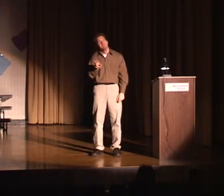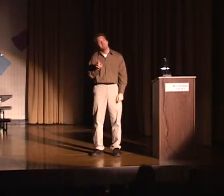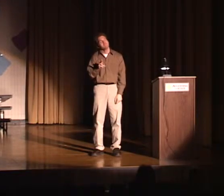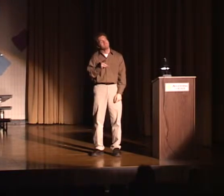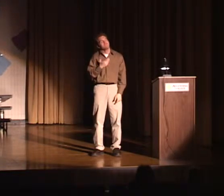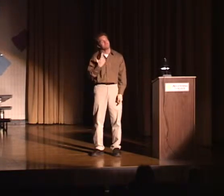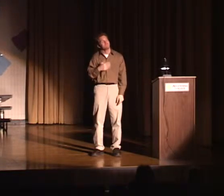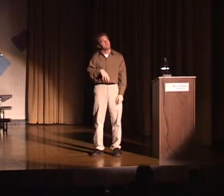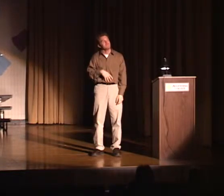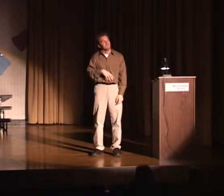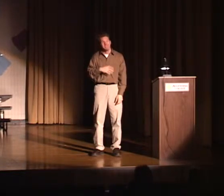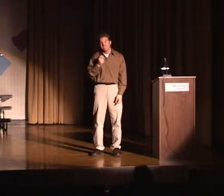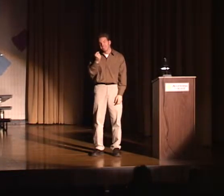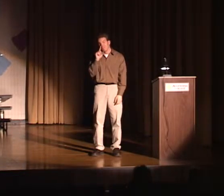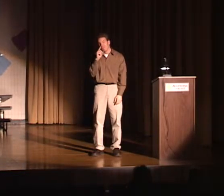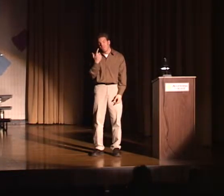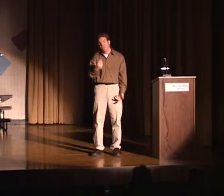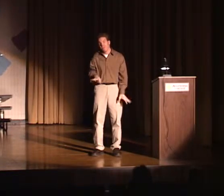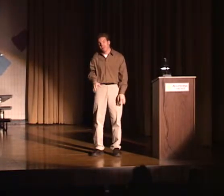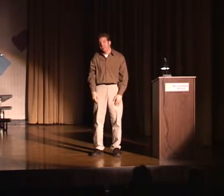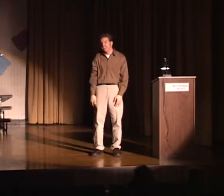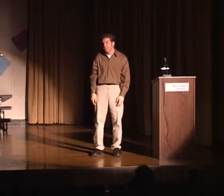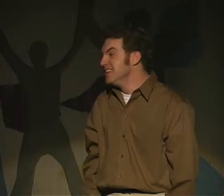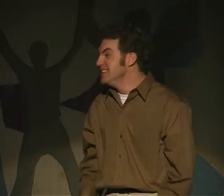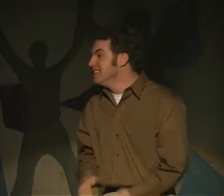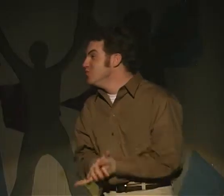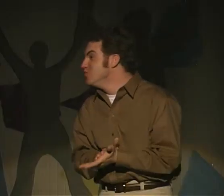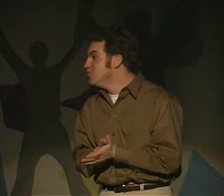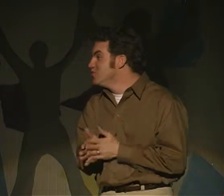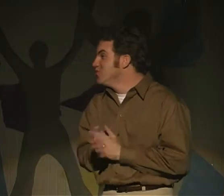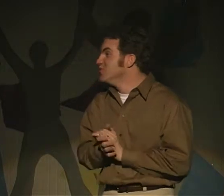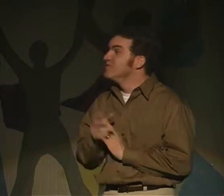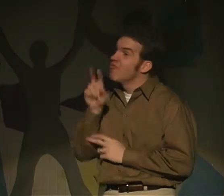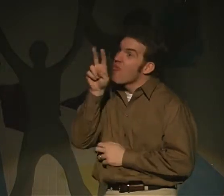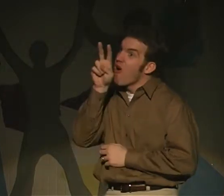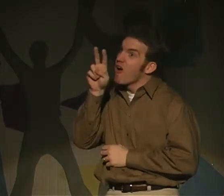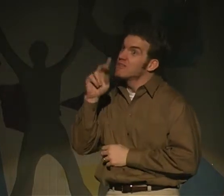would just kind of see what was going on around, but I'd quickly get bored.